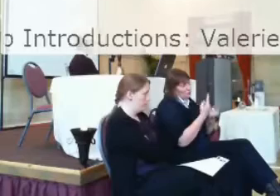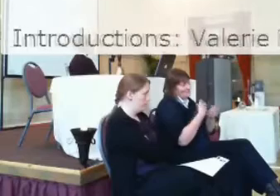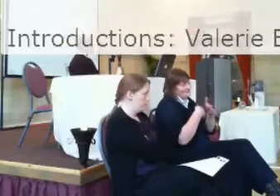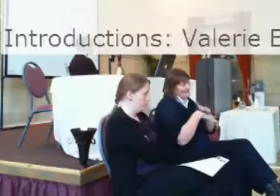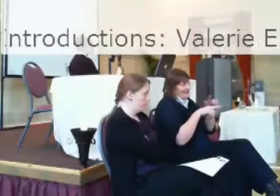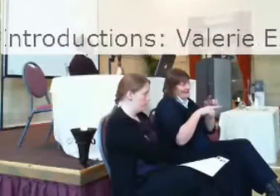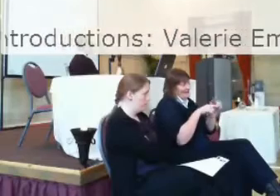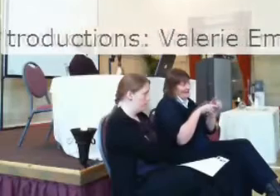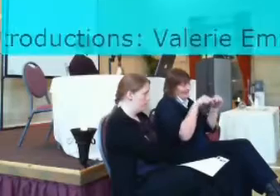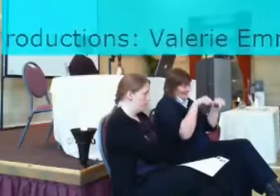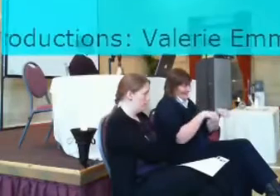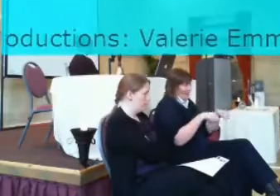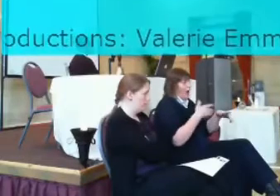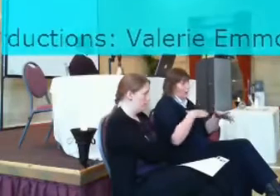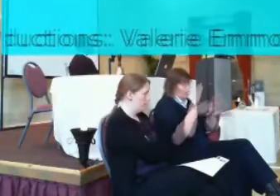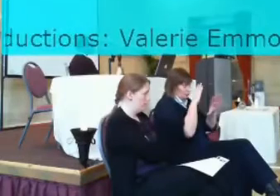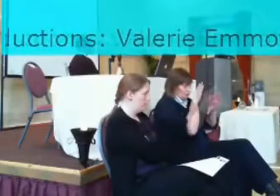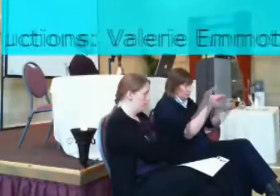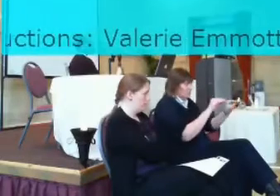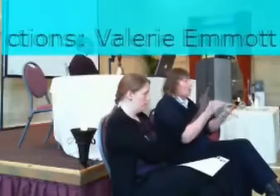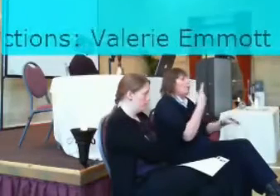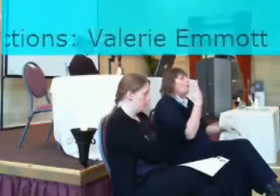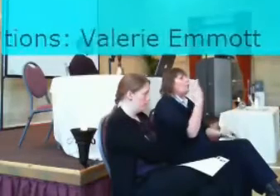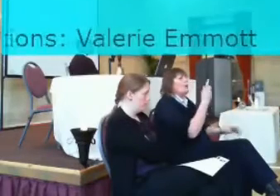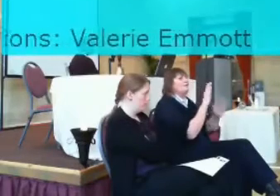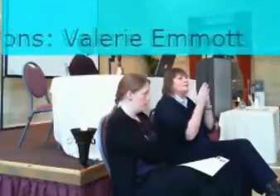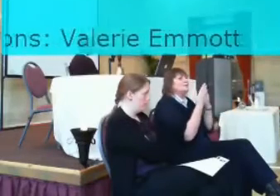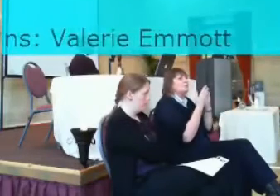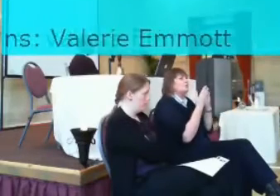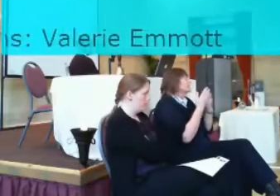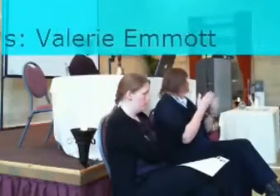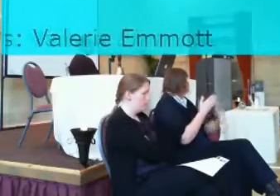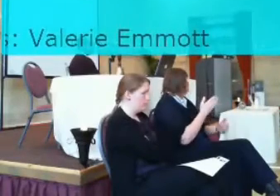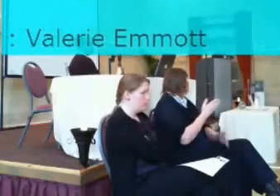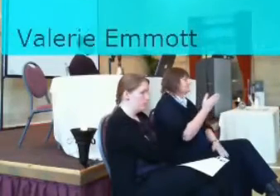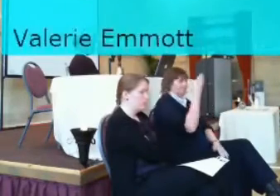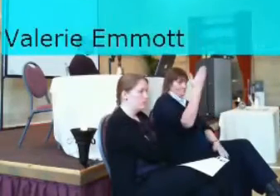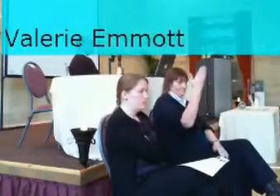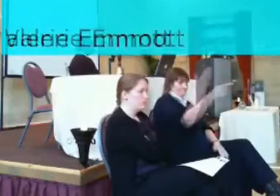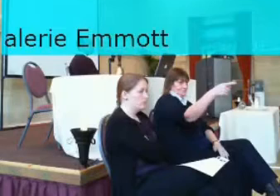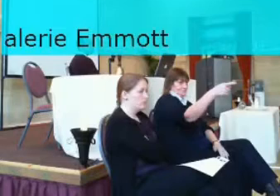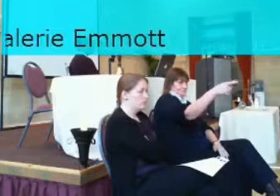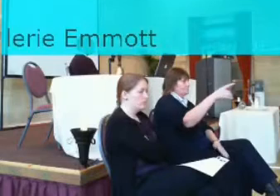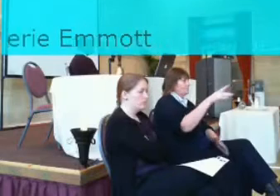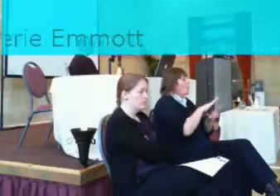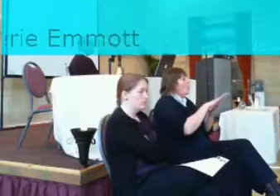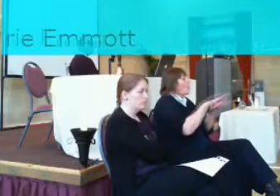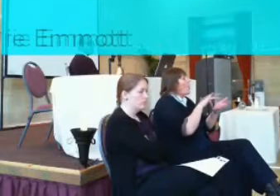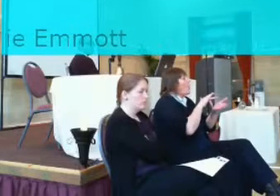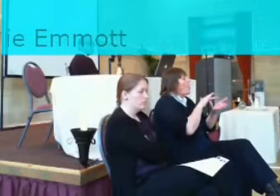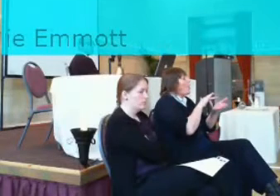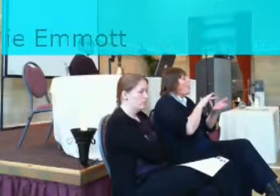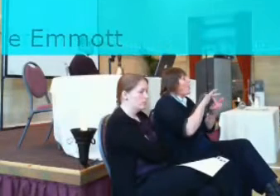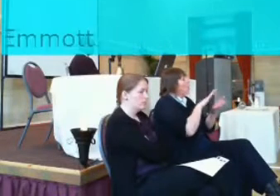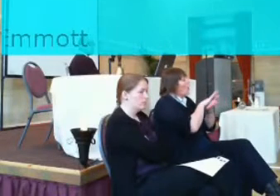want to highlight your attention to. One is the book, which you'll see against the side wall there. This is a Holocaust Memorial book